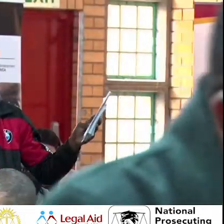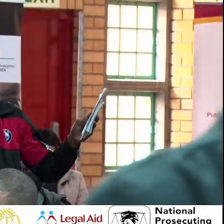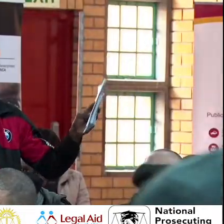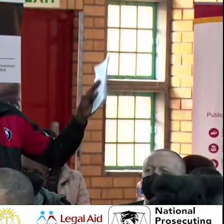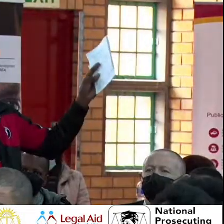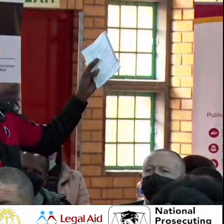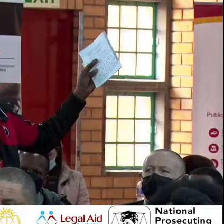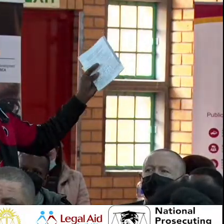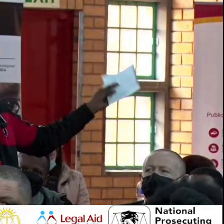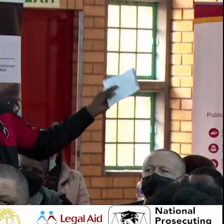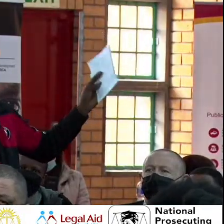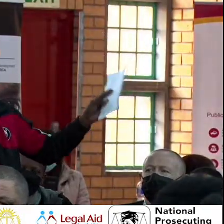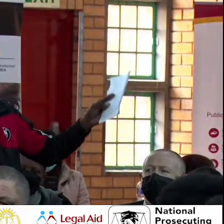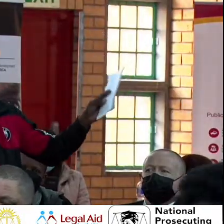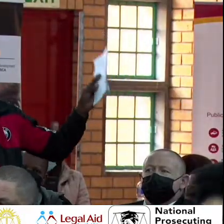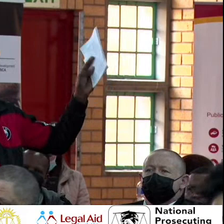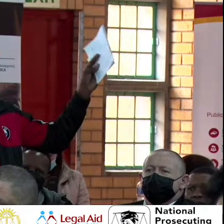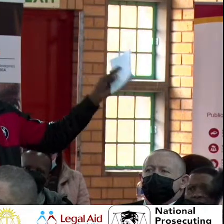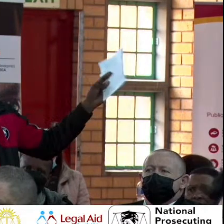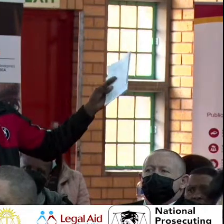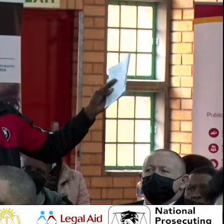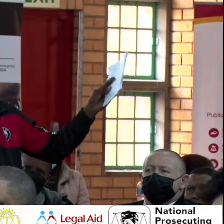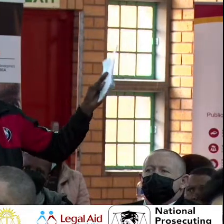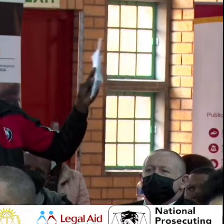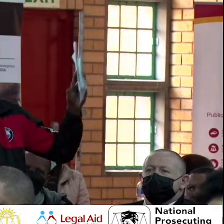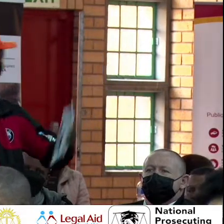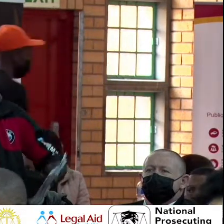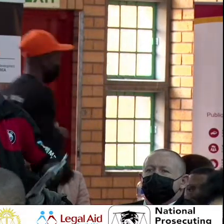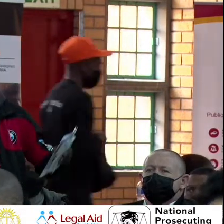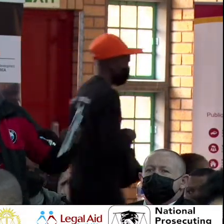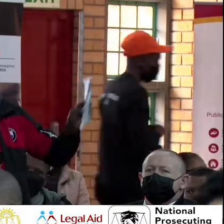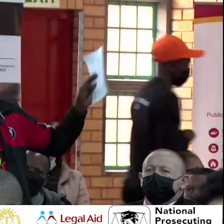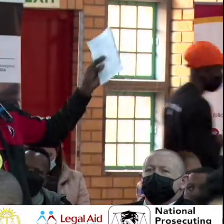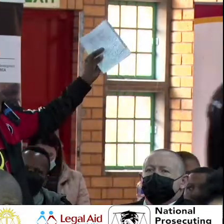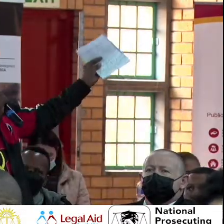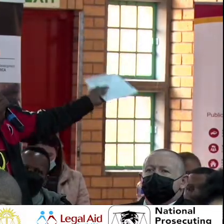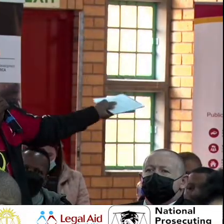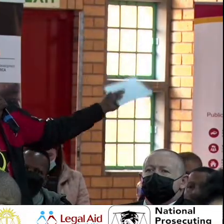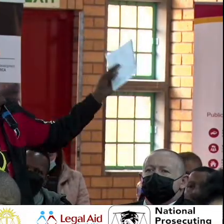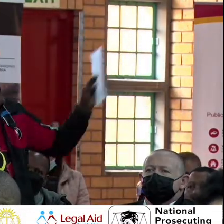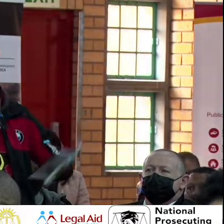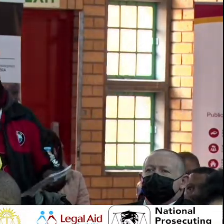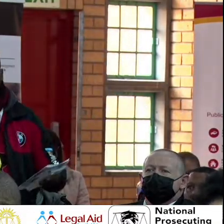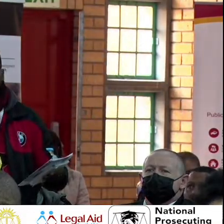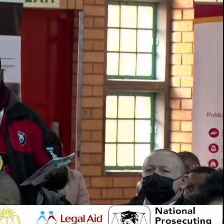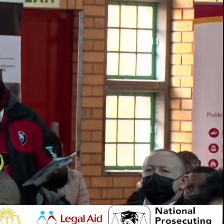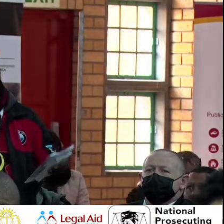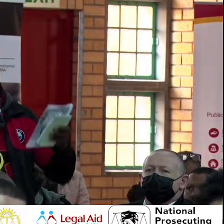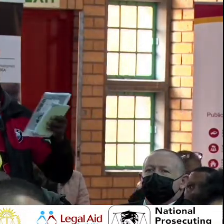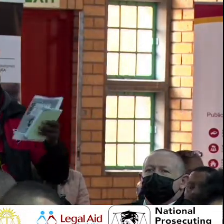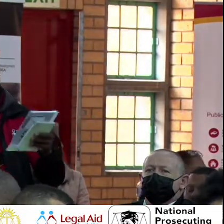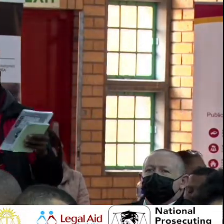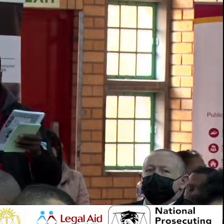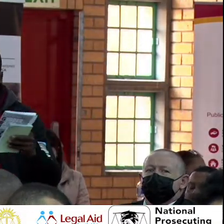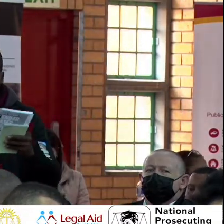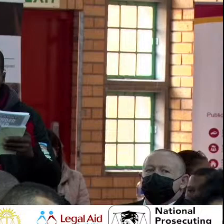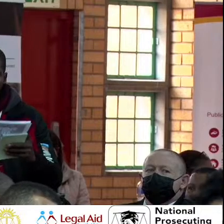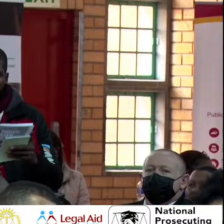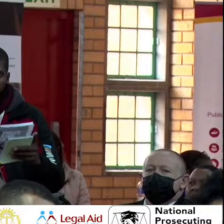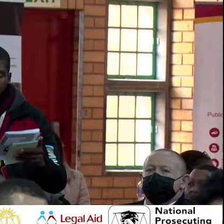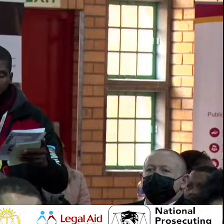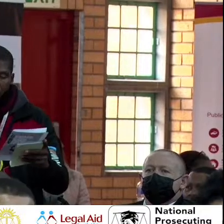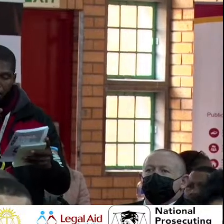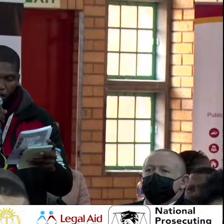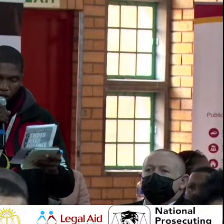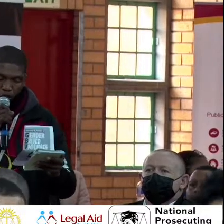monitor the mistreatment and disservice that is happening in our Delft police station. That is the